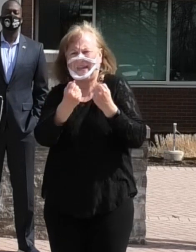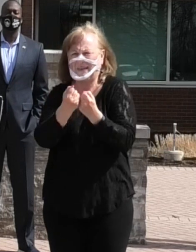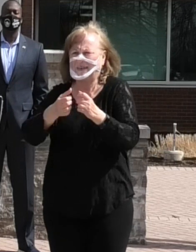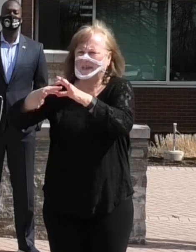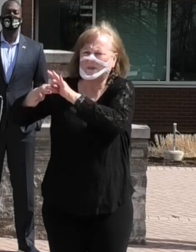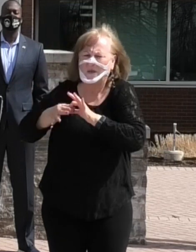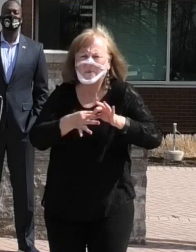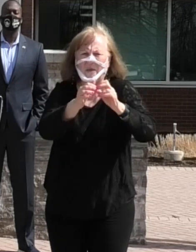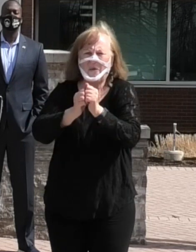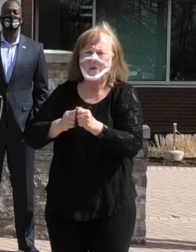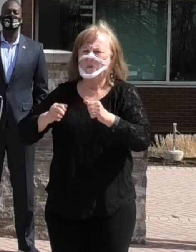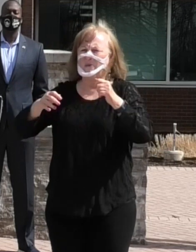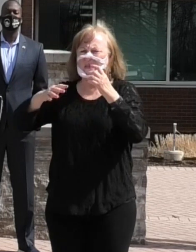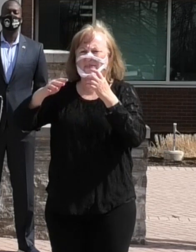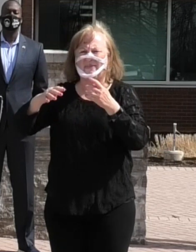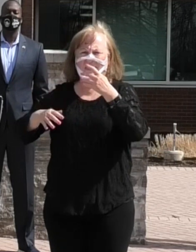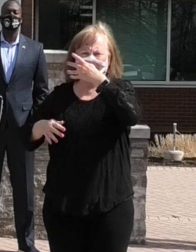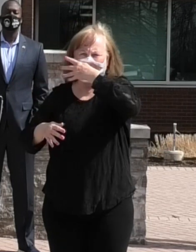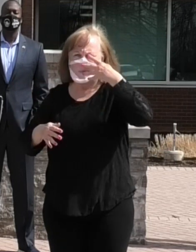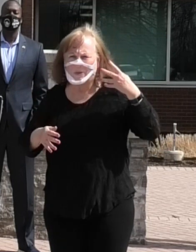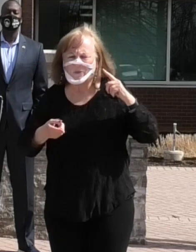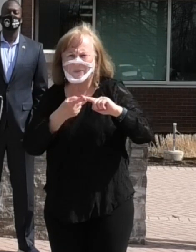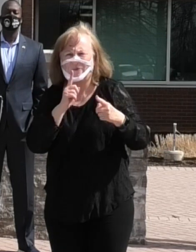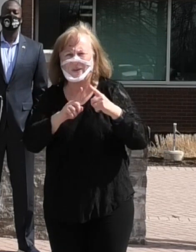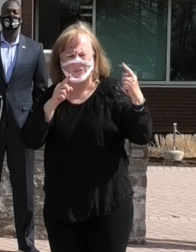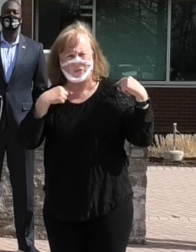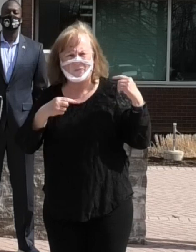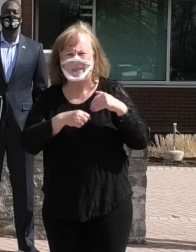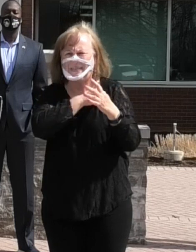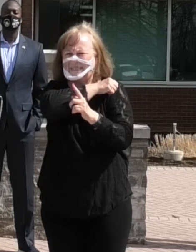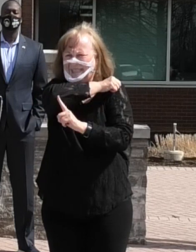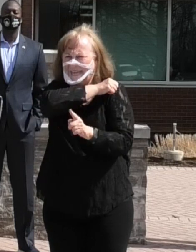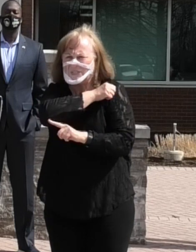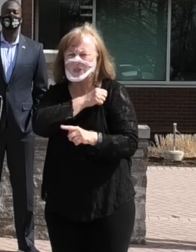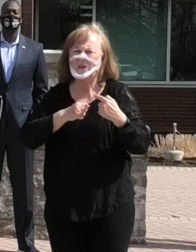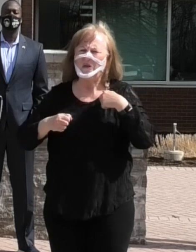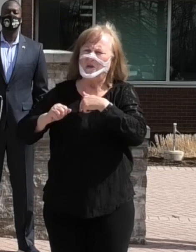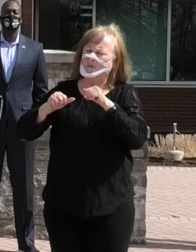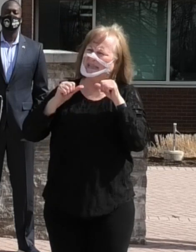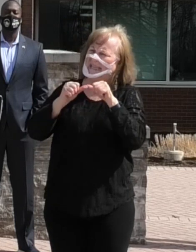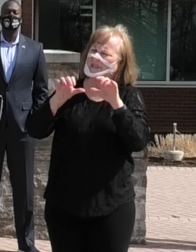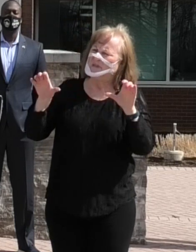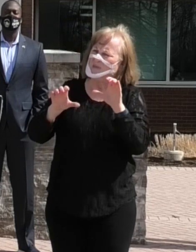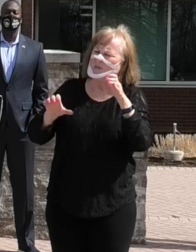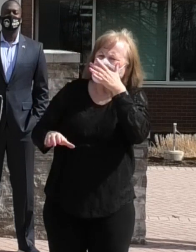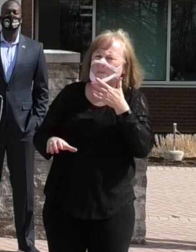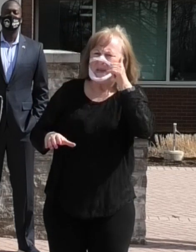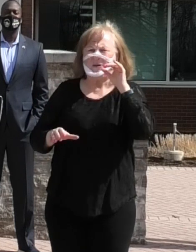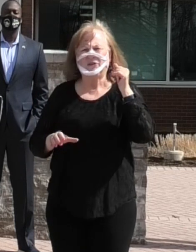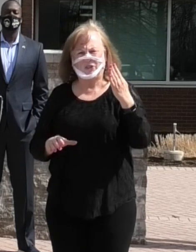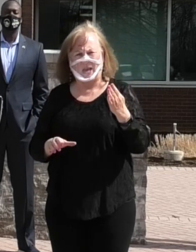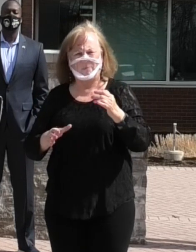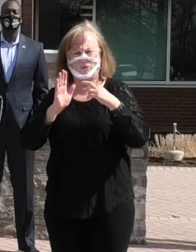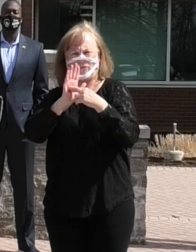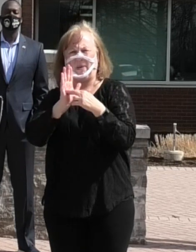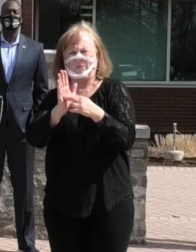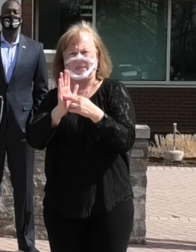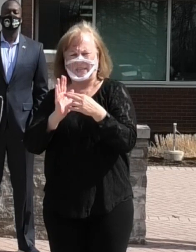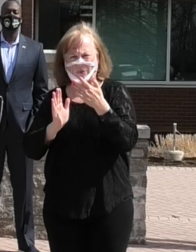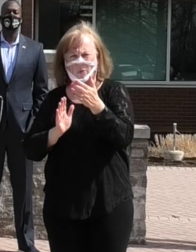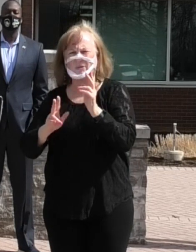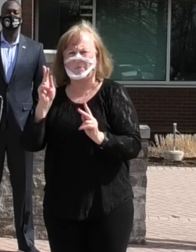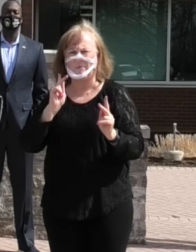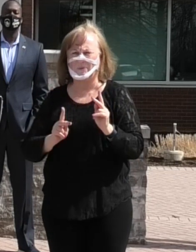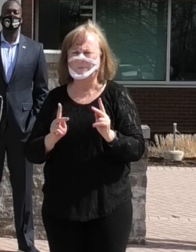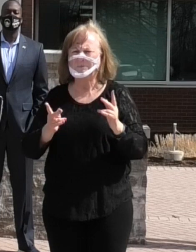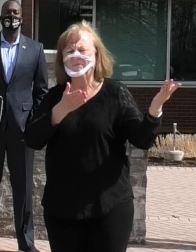in arm with our immigrant friends who have been in detention, so that we can continue to do an even better job representing them